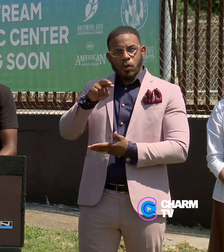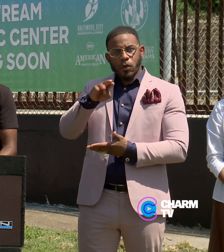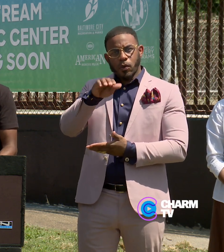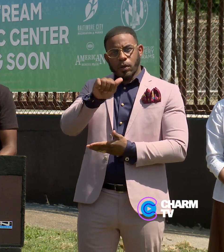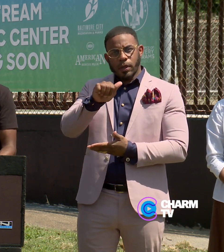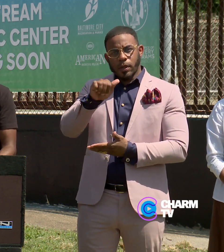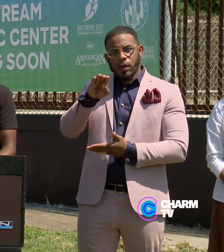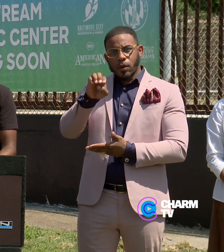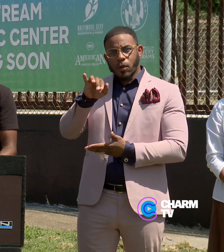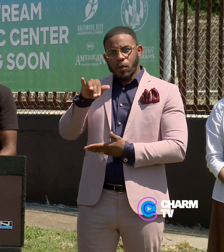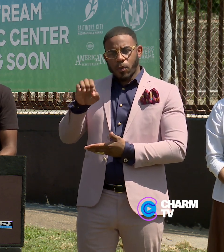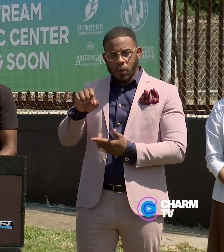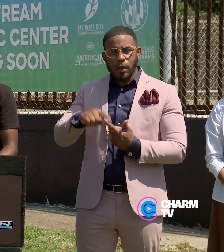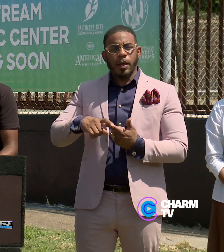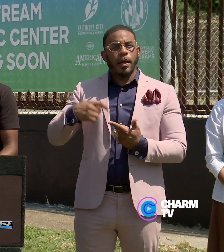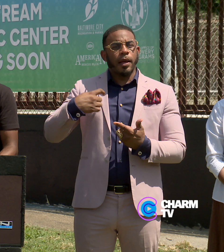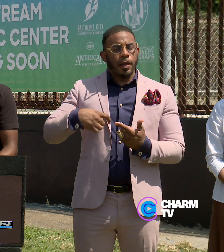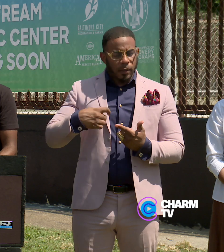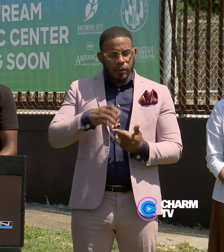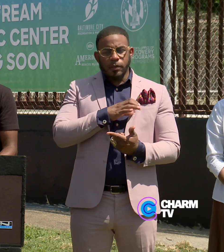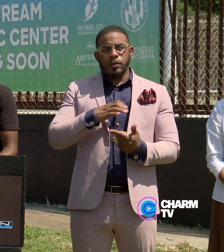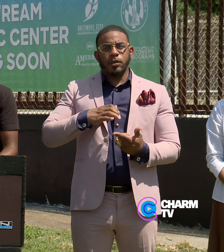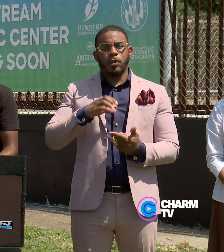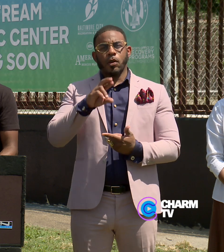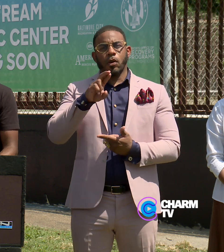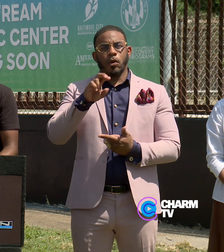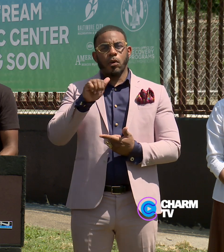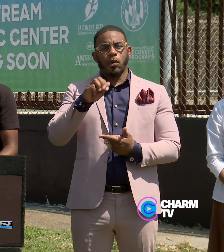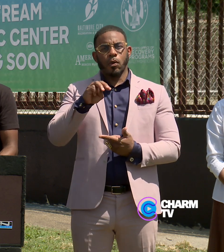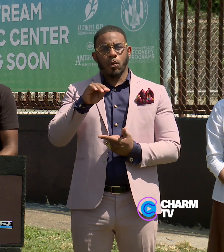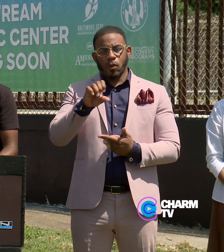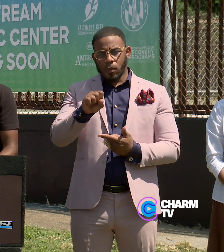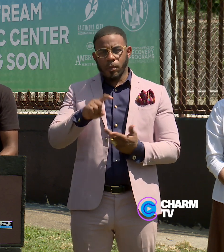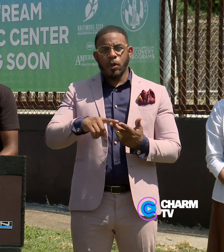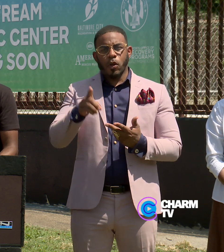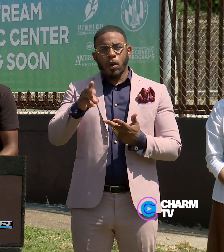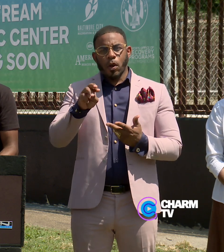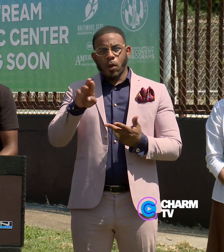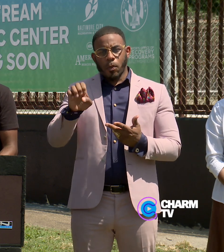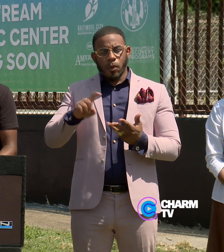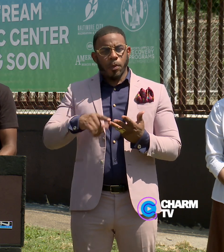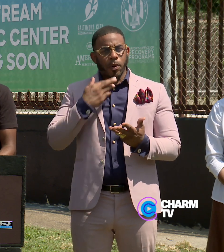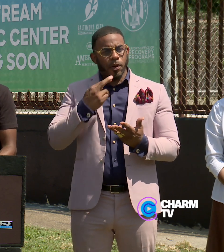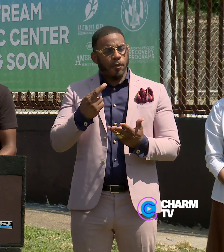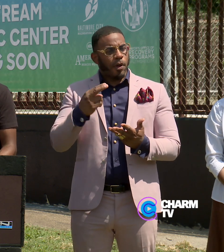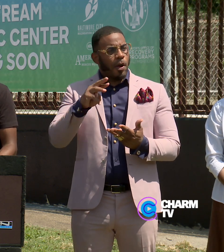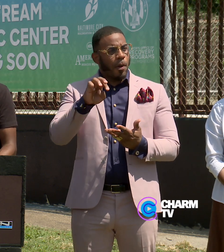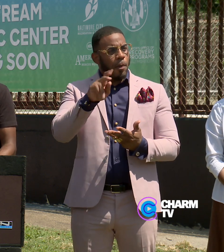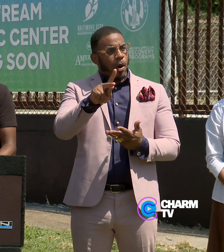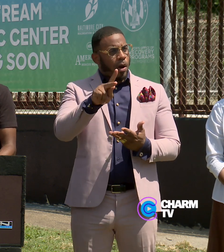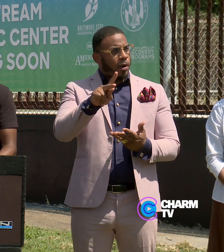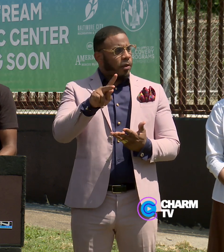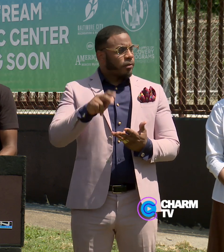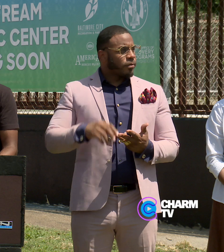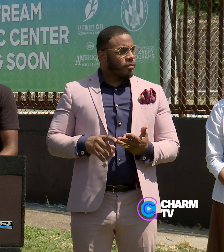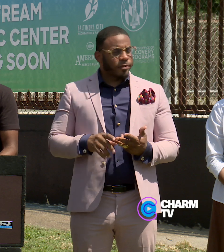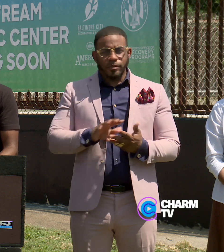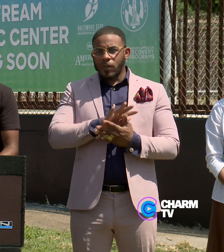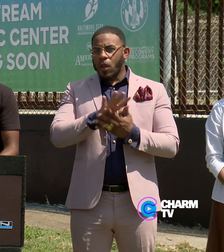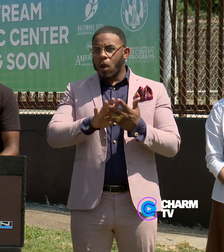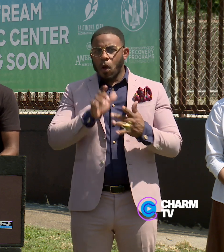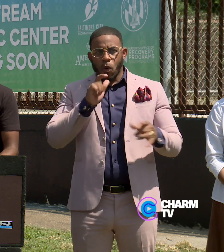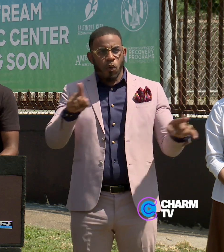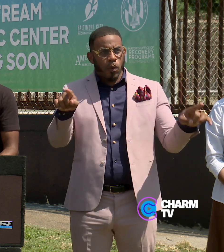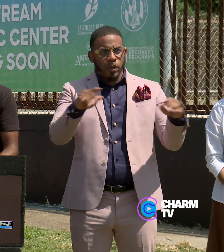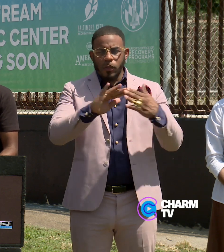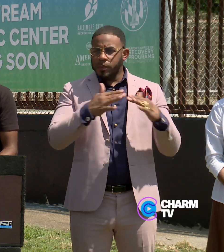obviously Councilwoman Odette Ramos, Director Moore, my good friend Mark Washington, and all those in Chum who have